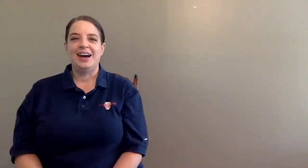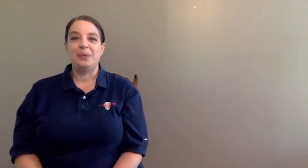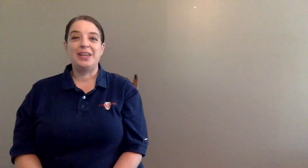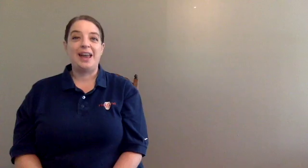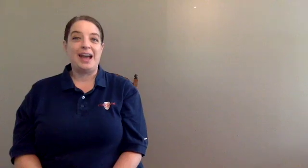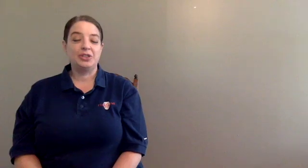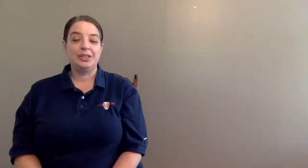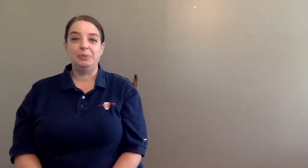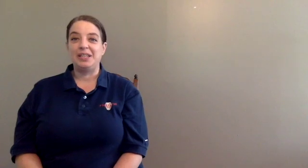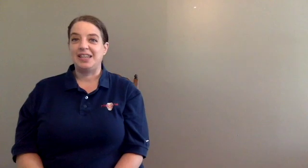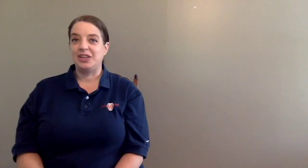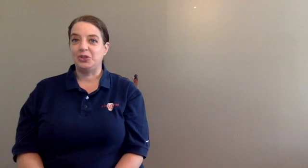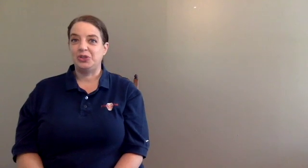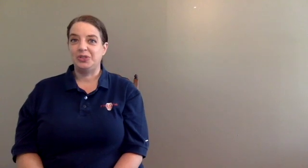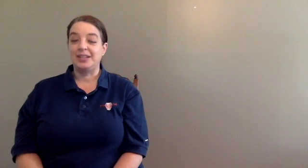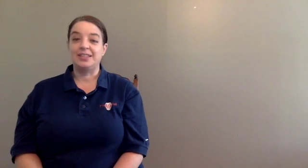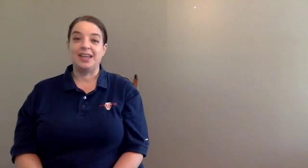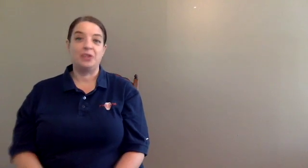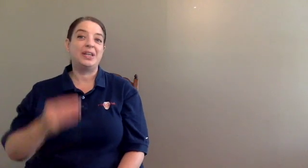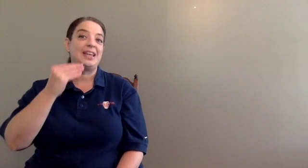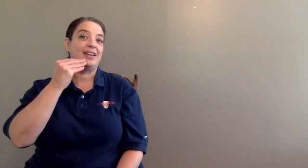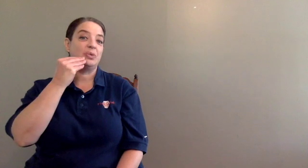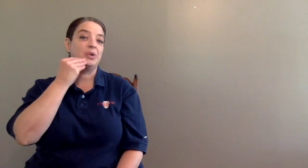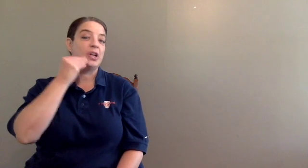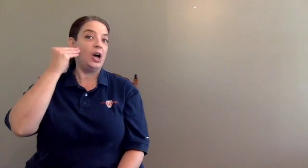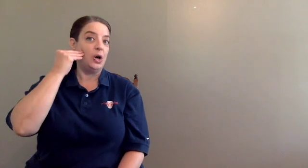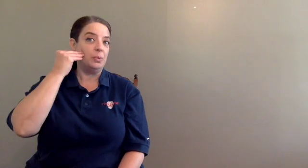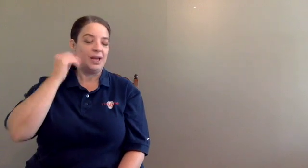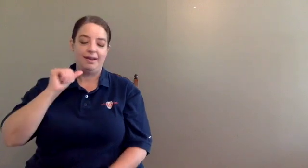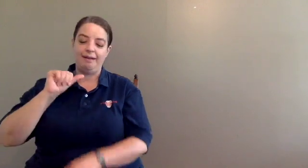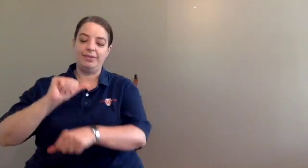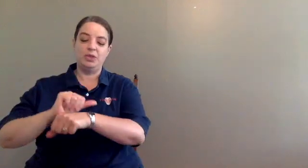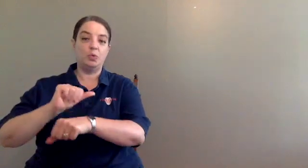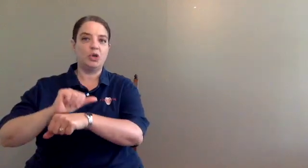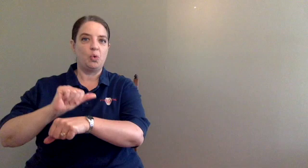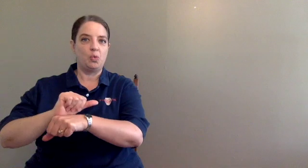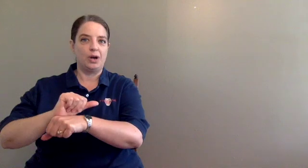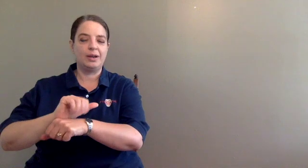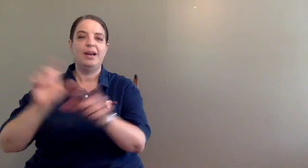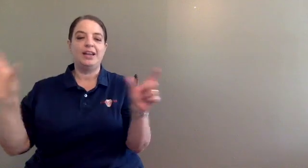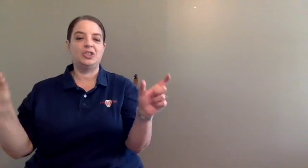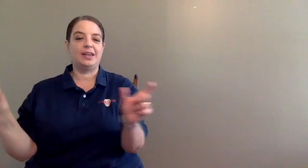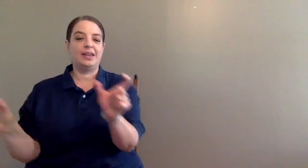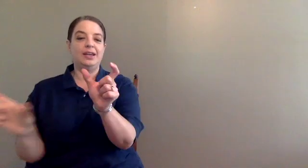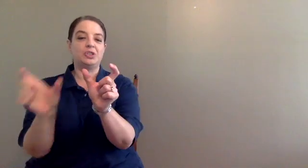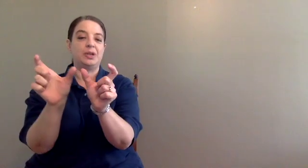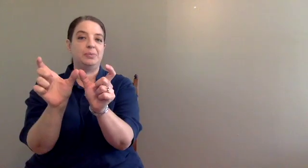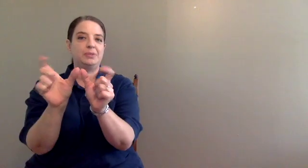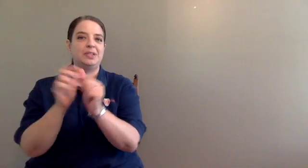We can take those two signs together. We can take the word home and then the word work. And just like in English, we can put them together to